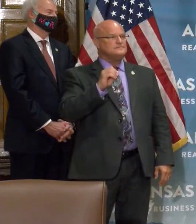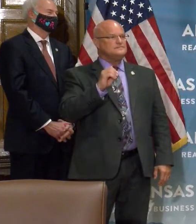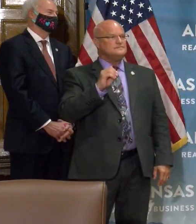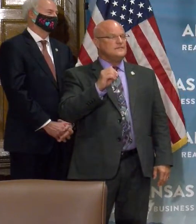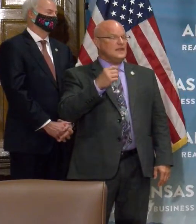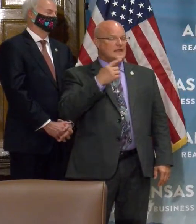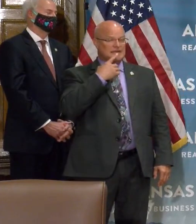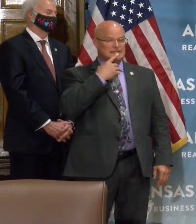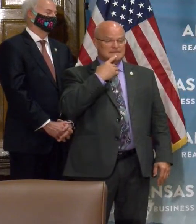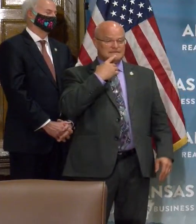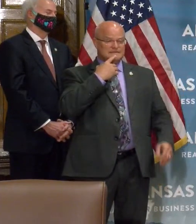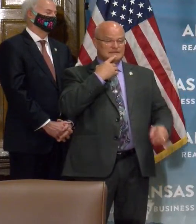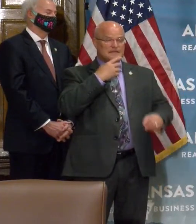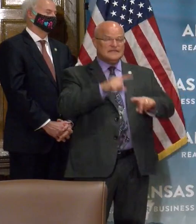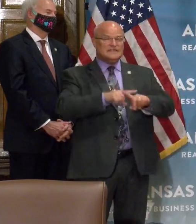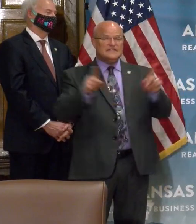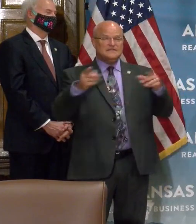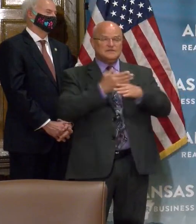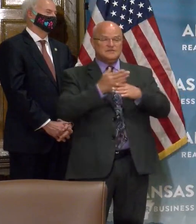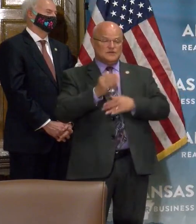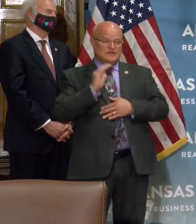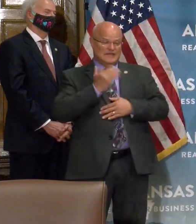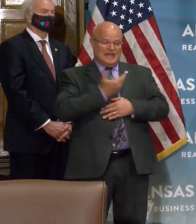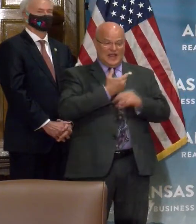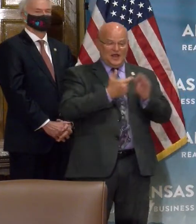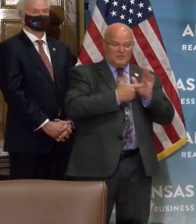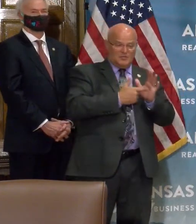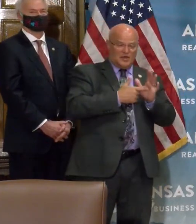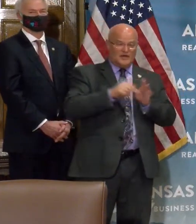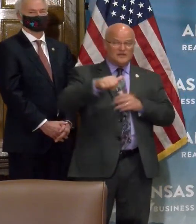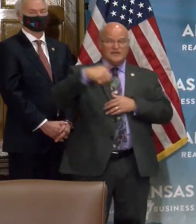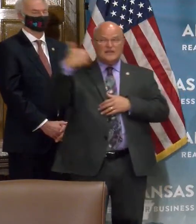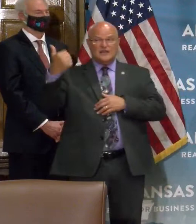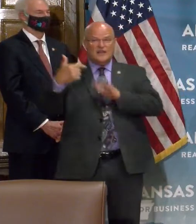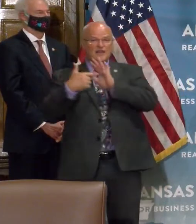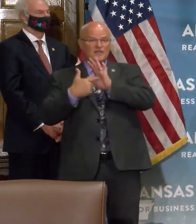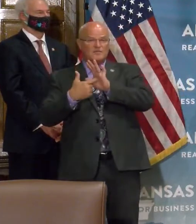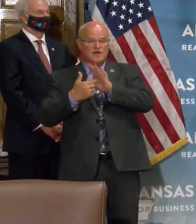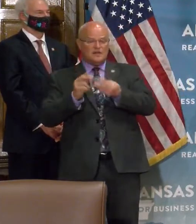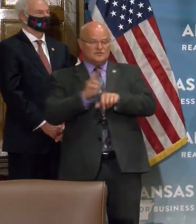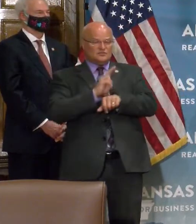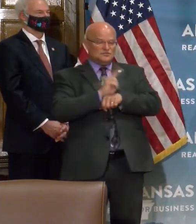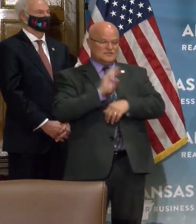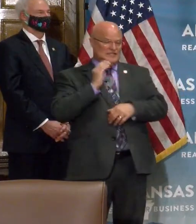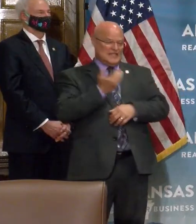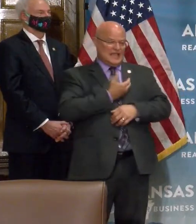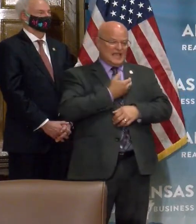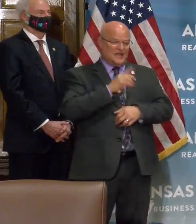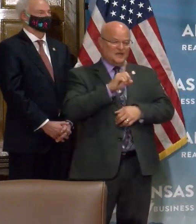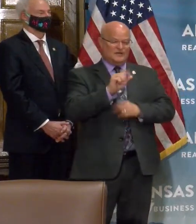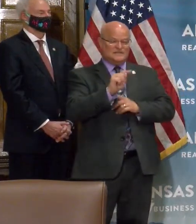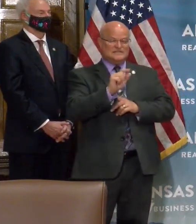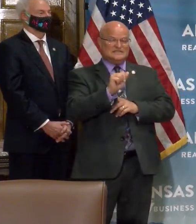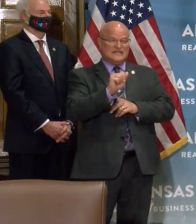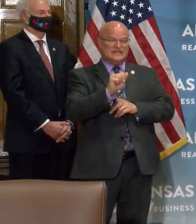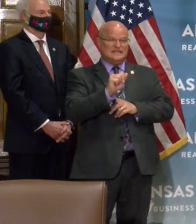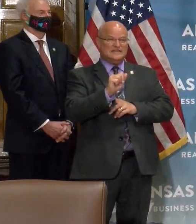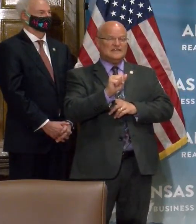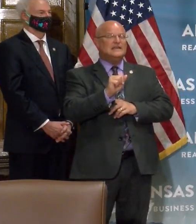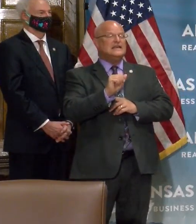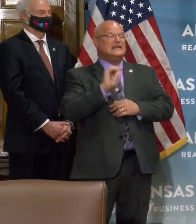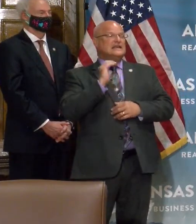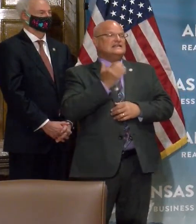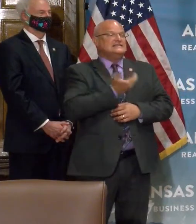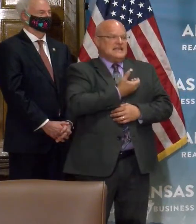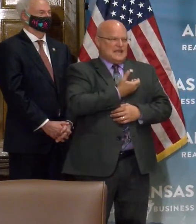I would say the main difference in our models compared to other models is using state-based data. It's a model. It gets reassessed over and